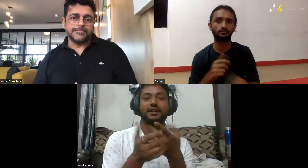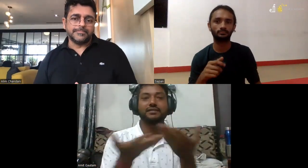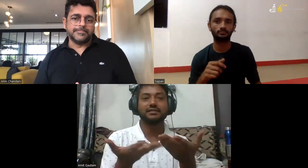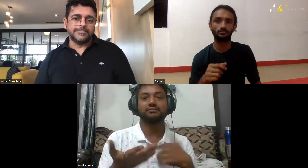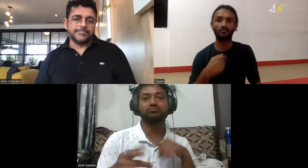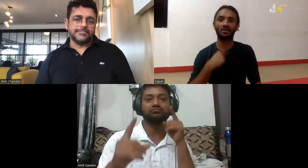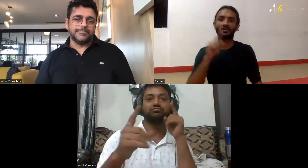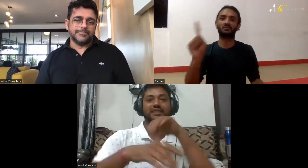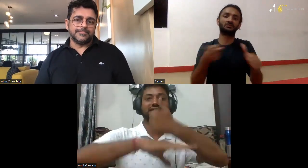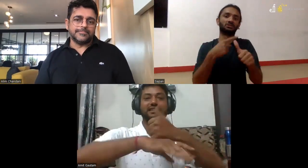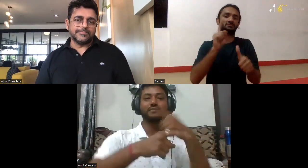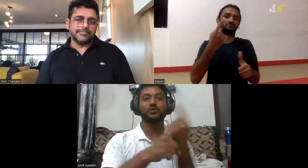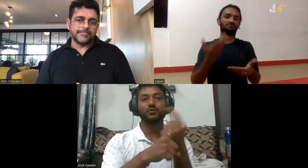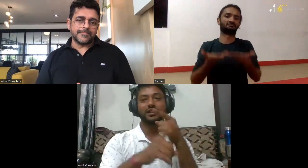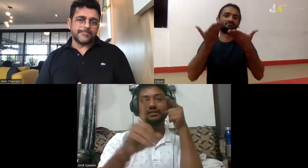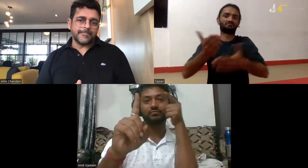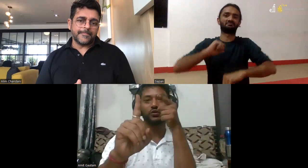Hello,